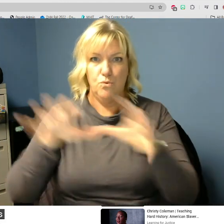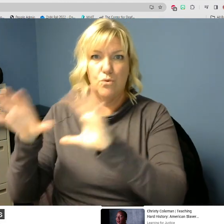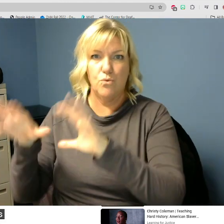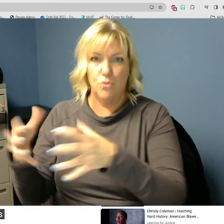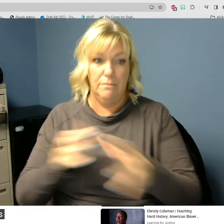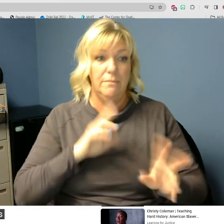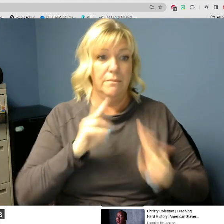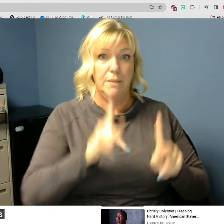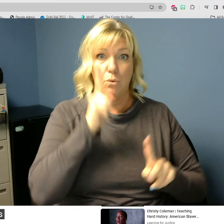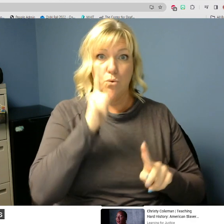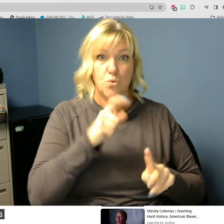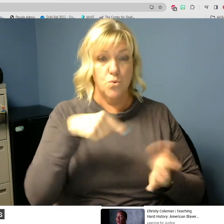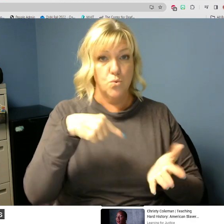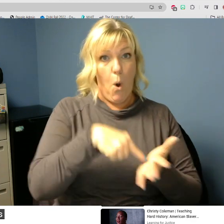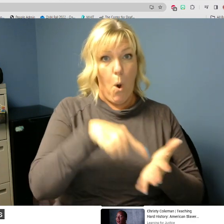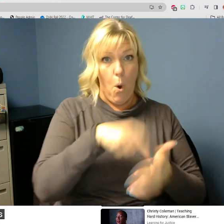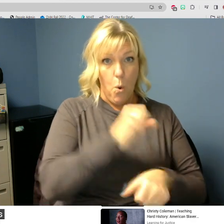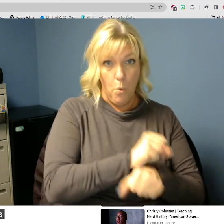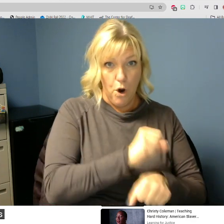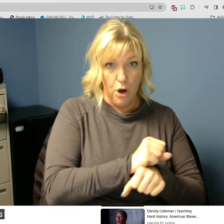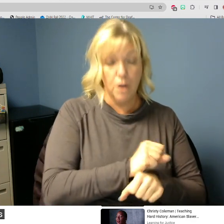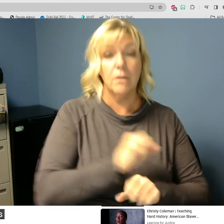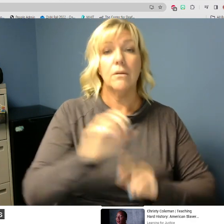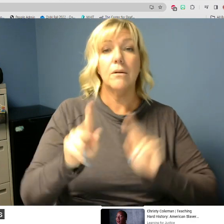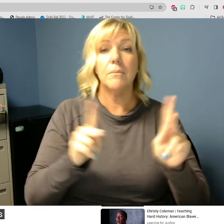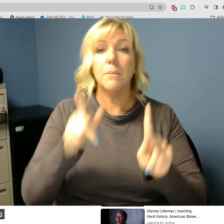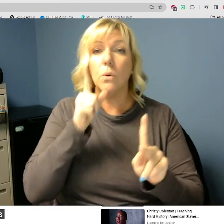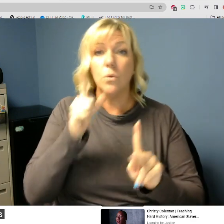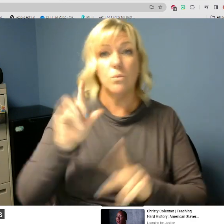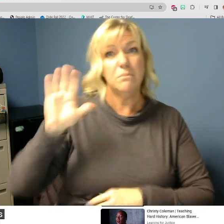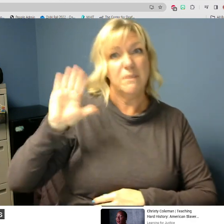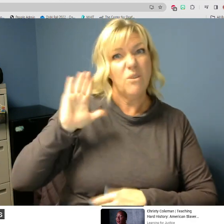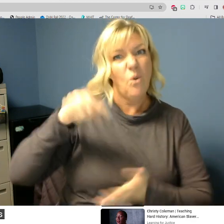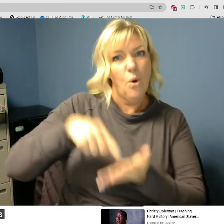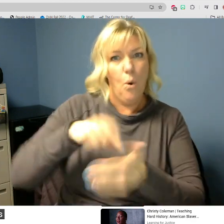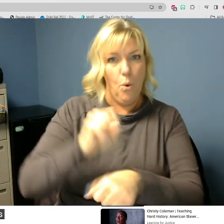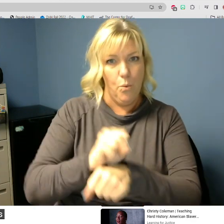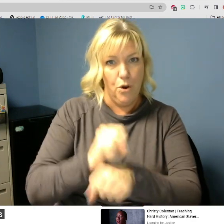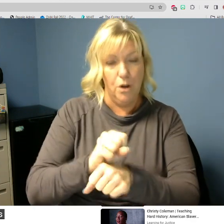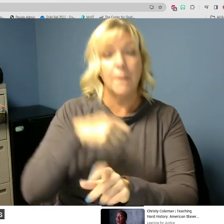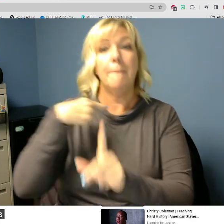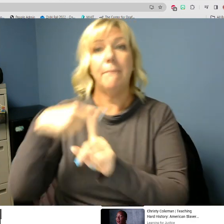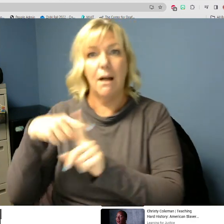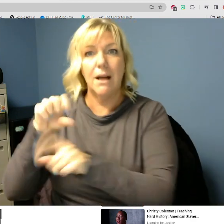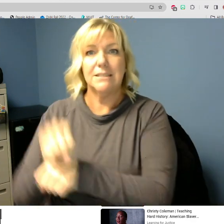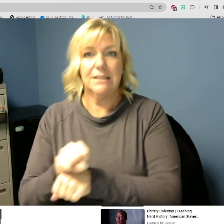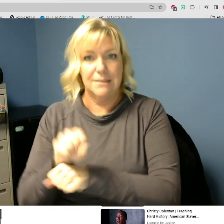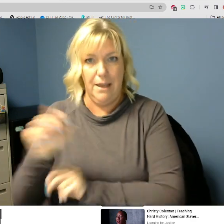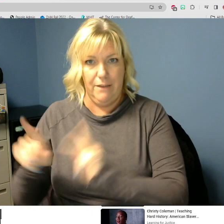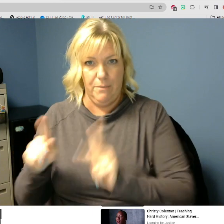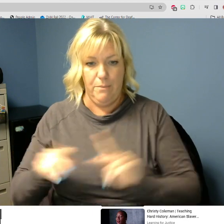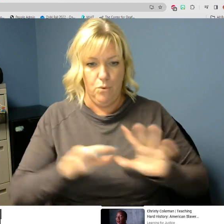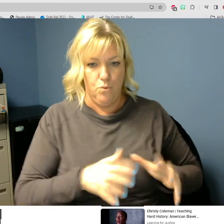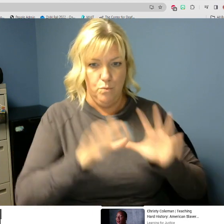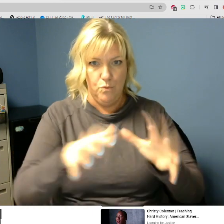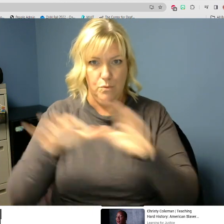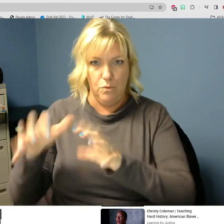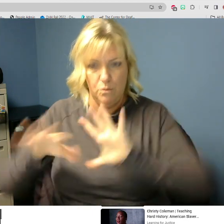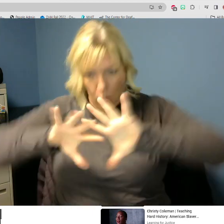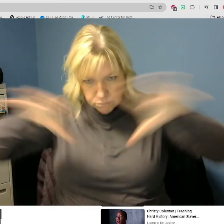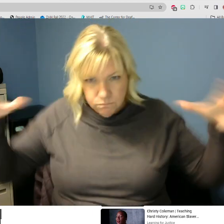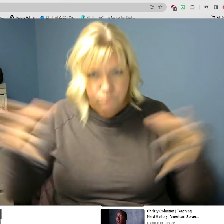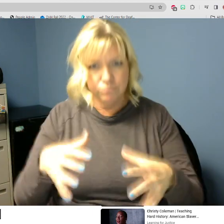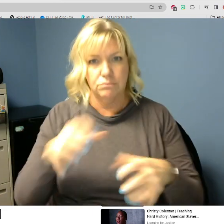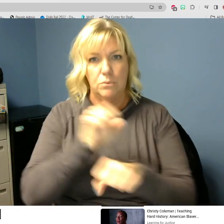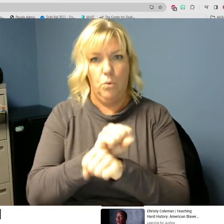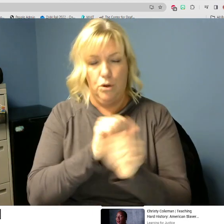peoples. So these three groups came together. I'm going to explain it briefly. We'd spend way more time with this as a traditional